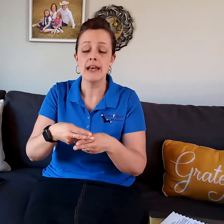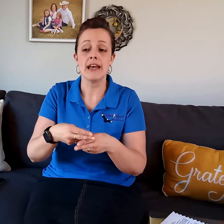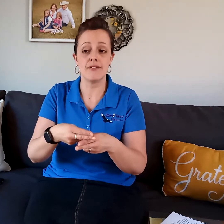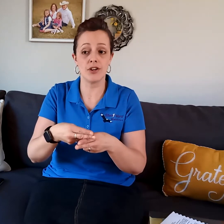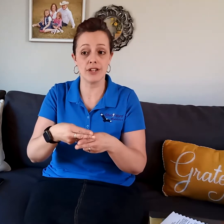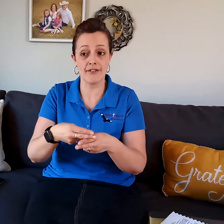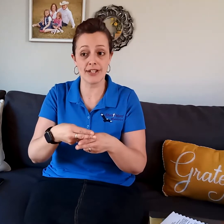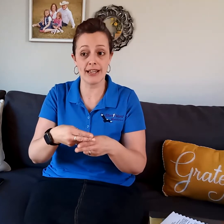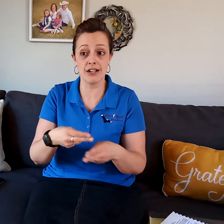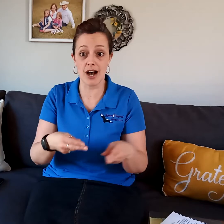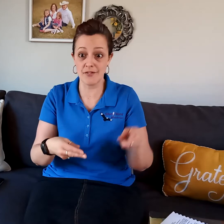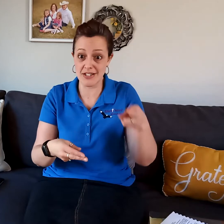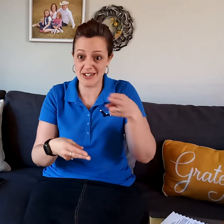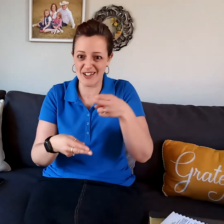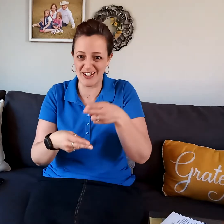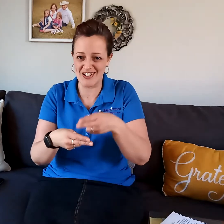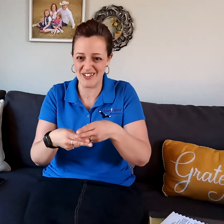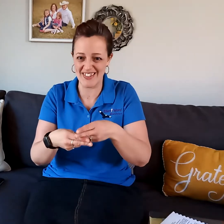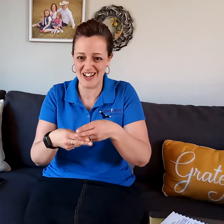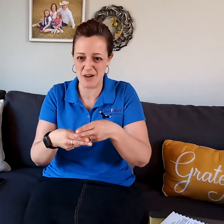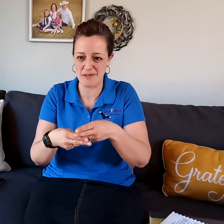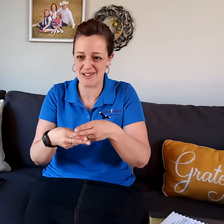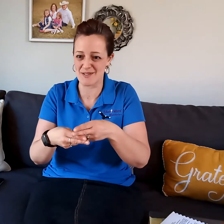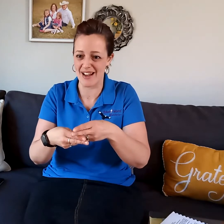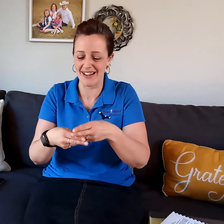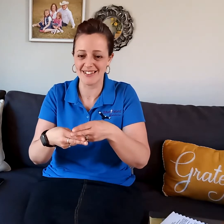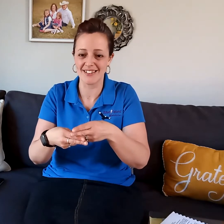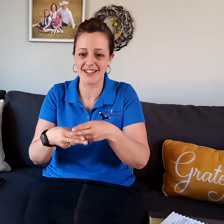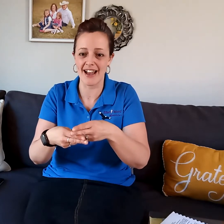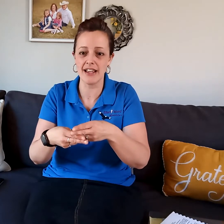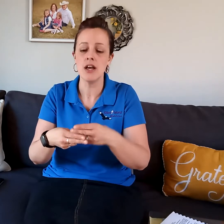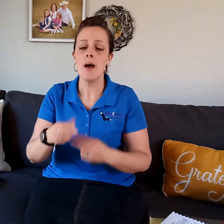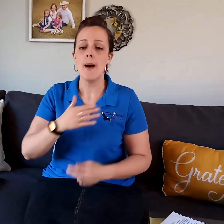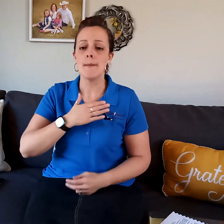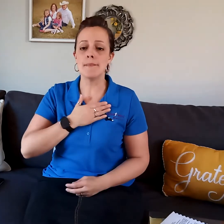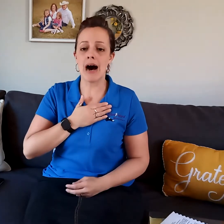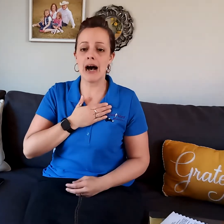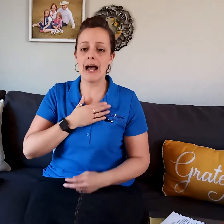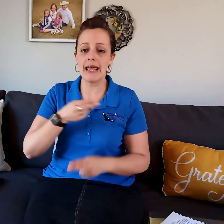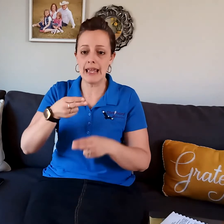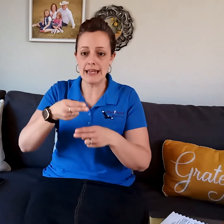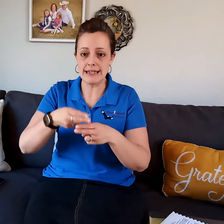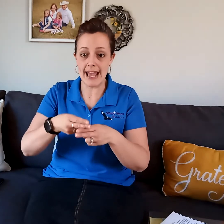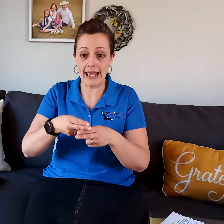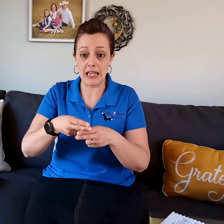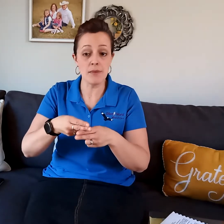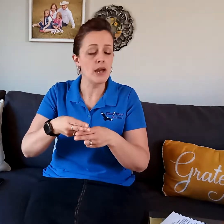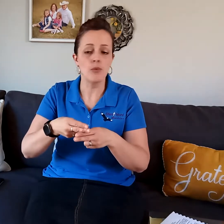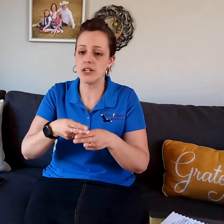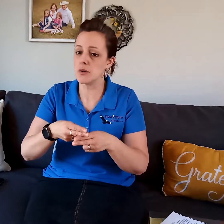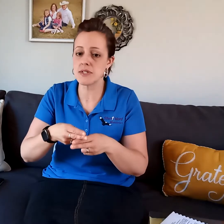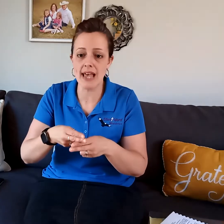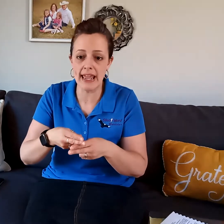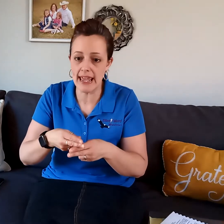If you're left-handed, obviously, you're going to do it the opposite way, okay? My name, we don't say